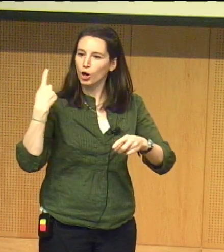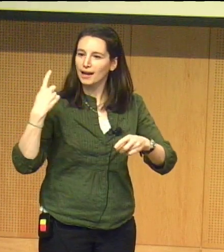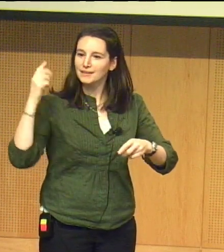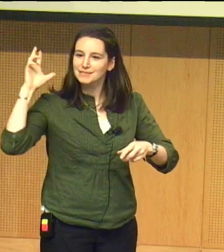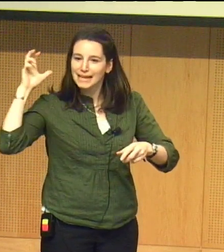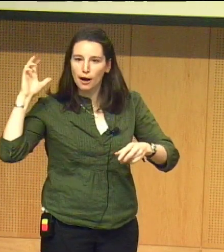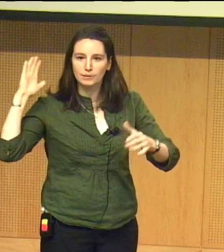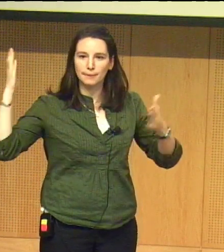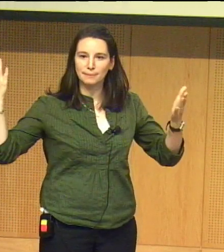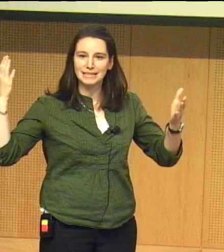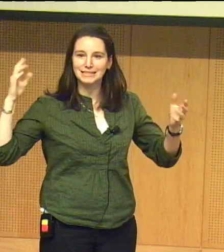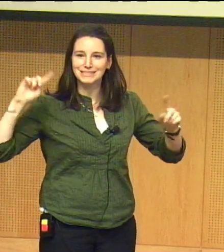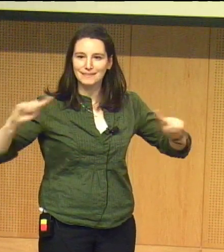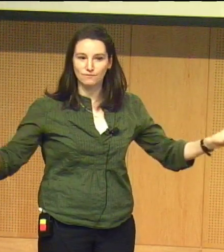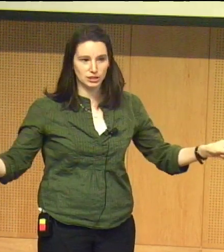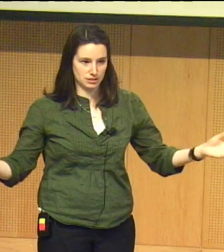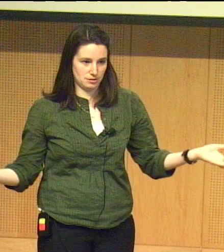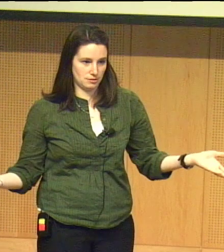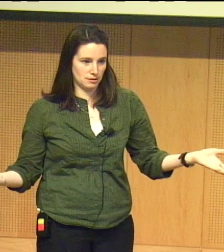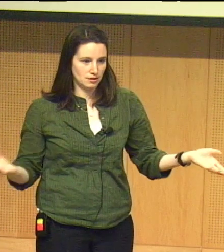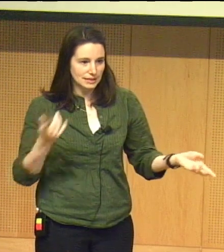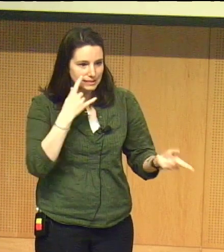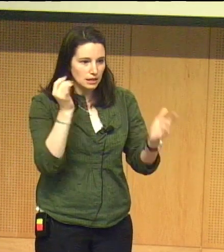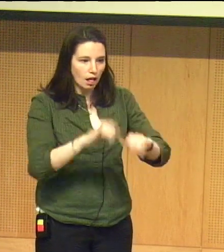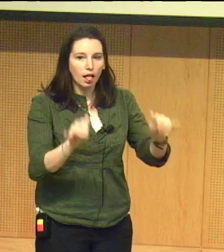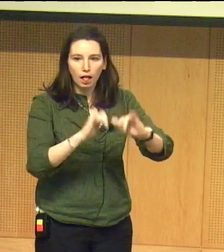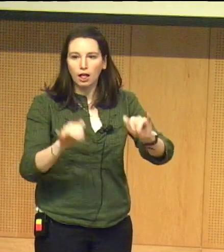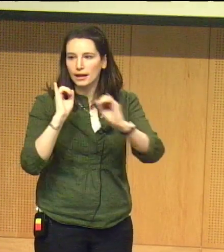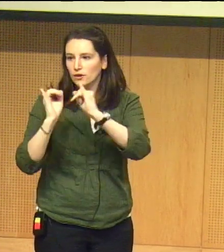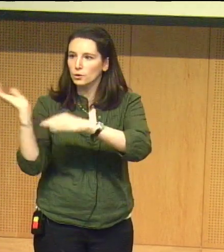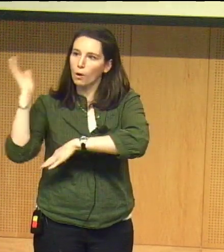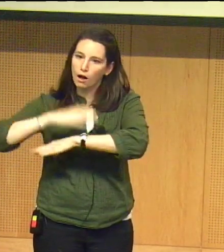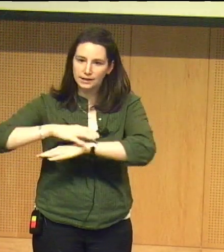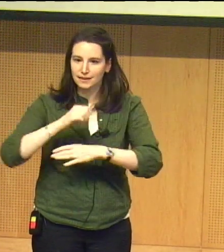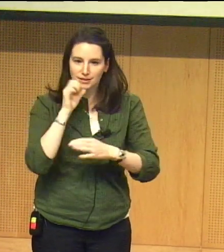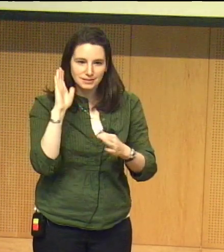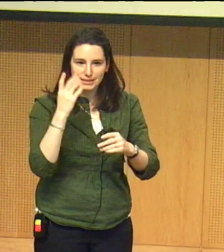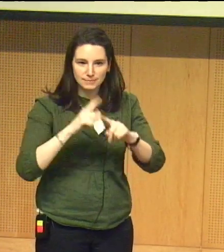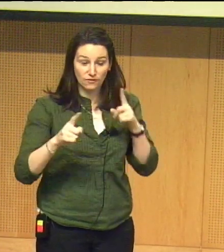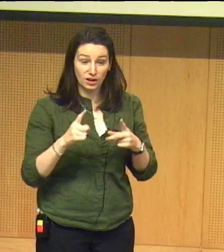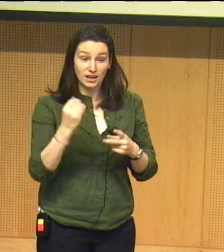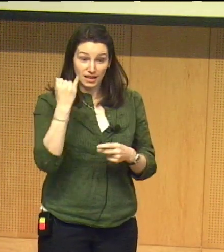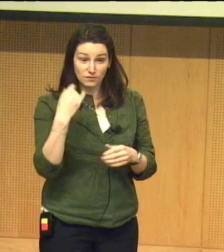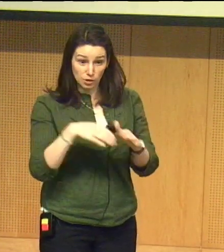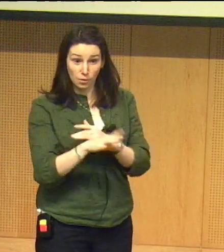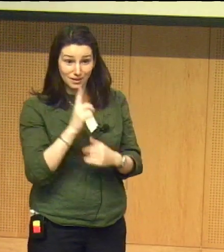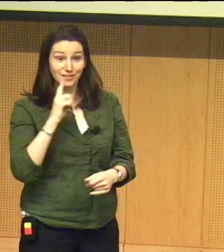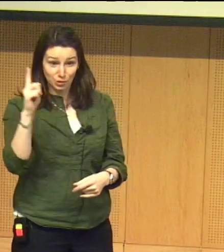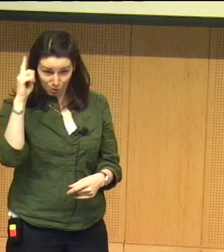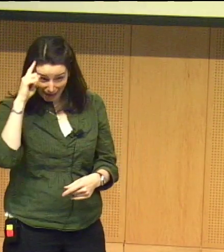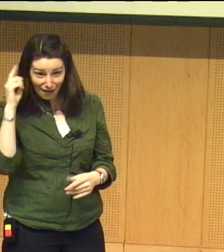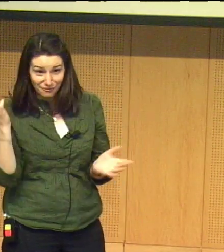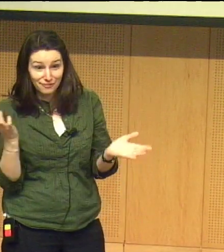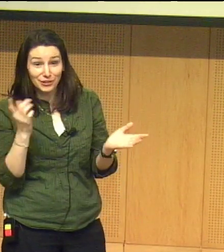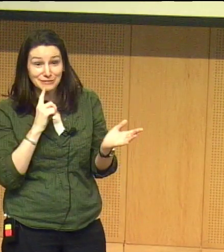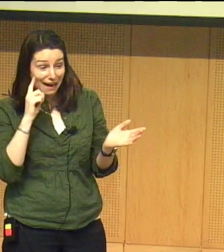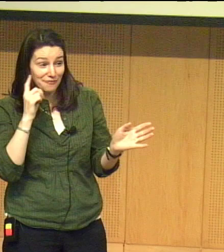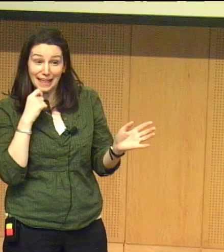and sound and be different. You see interview all day, it doesn't seem different. If you're going in and you're deaf, they